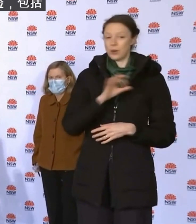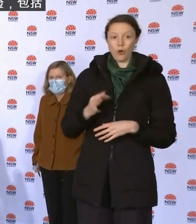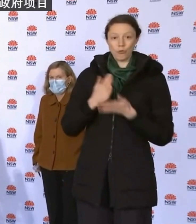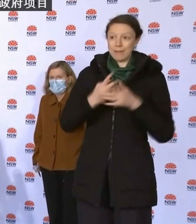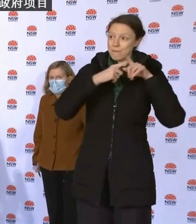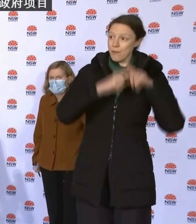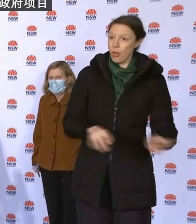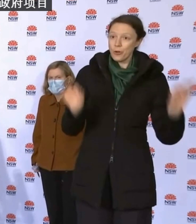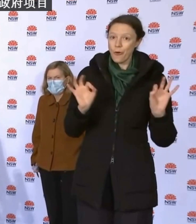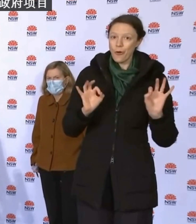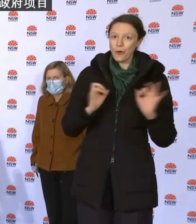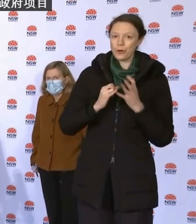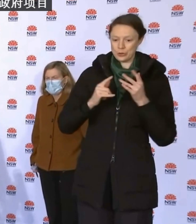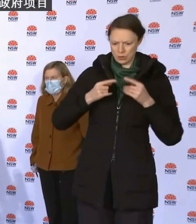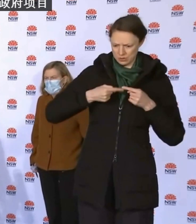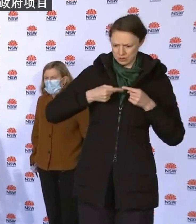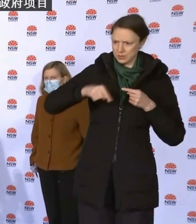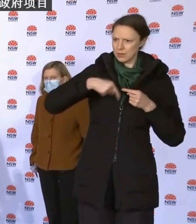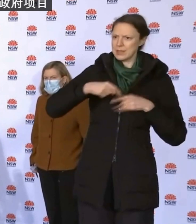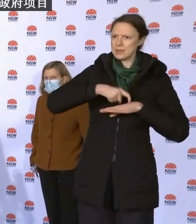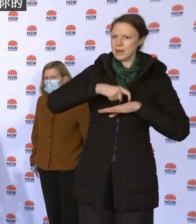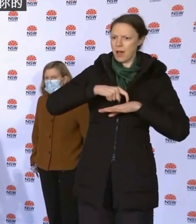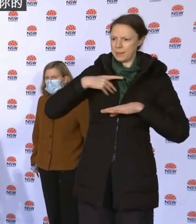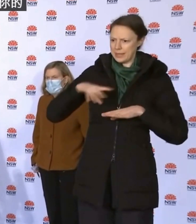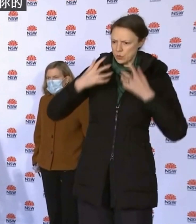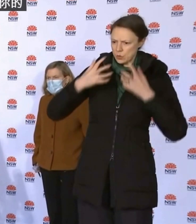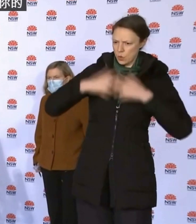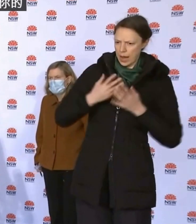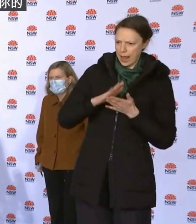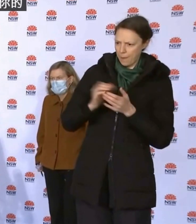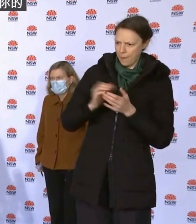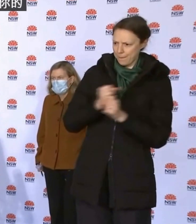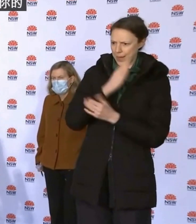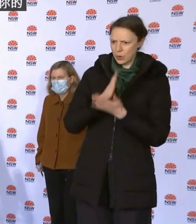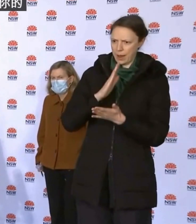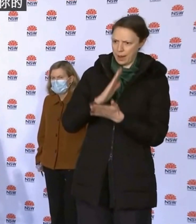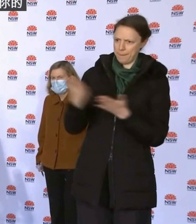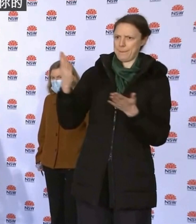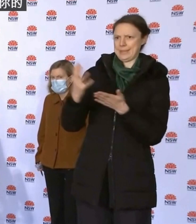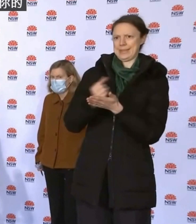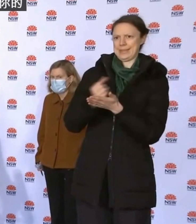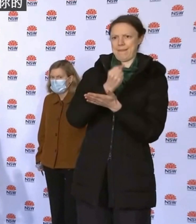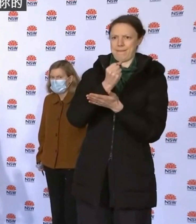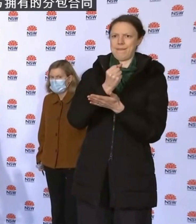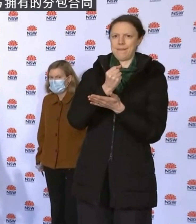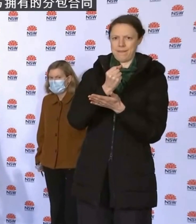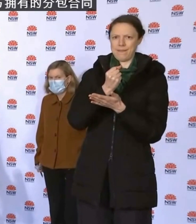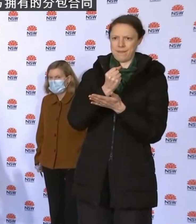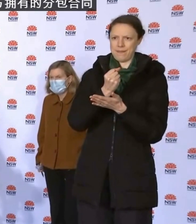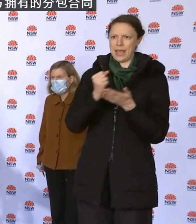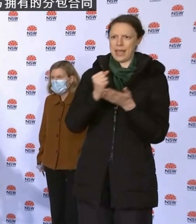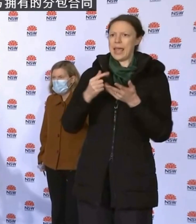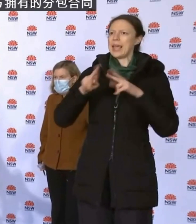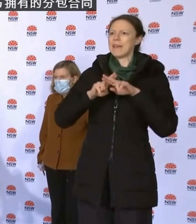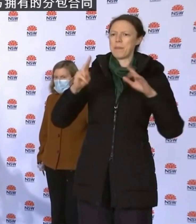course including government projects, when you've got hundreds and hundreds of people coming on site, you don't know what your contractors,